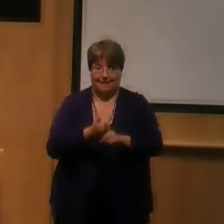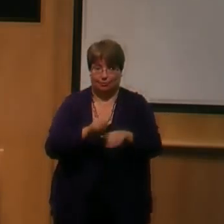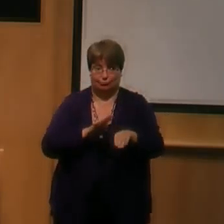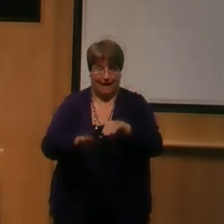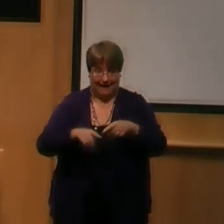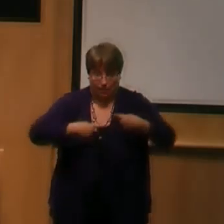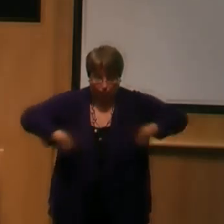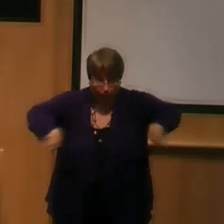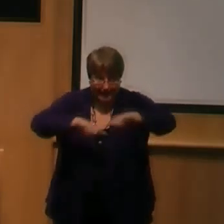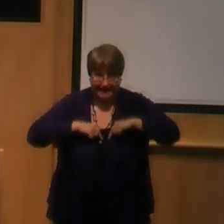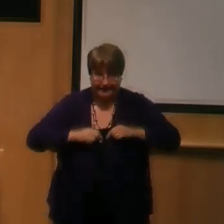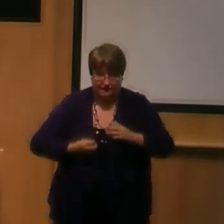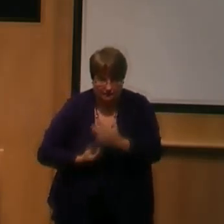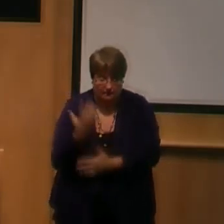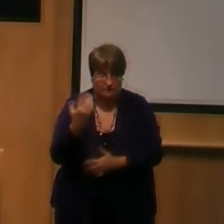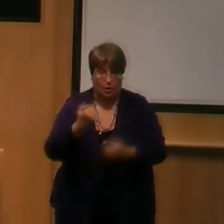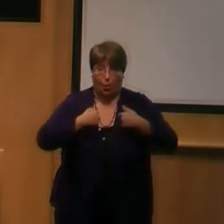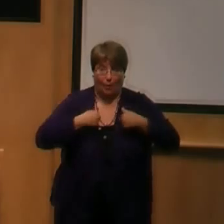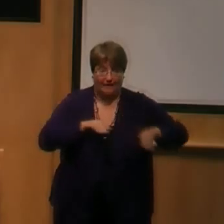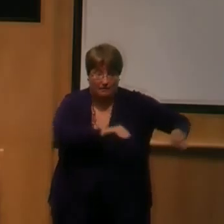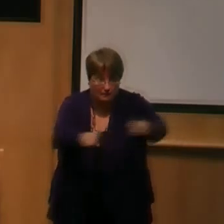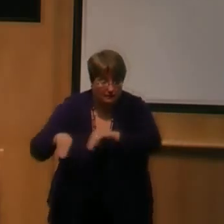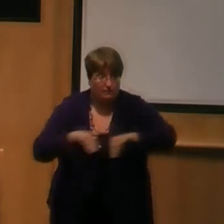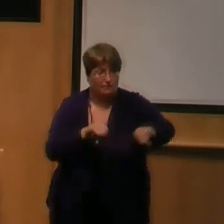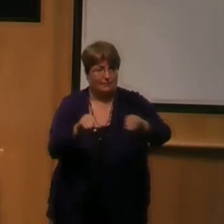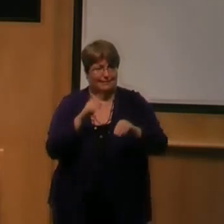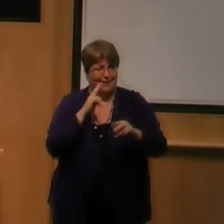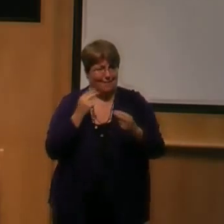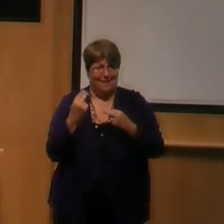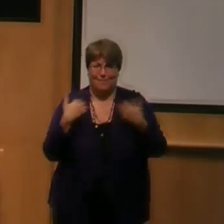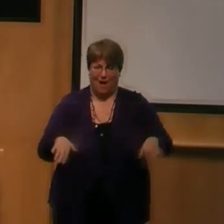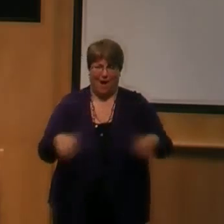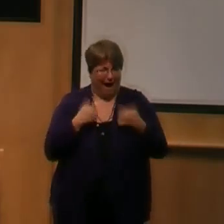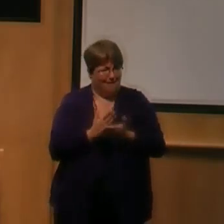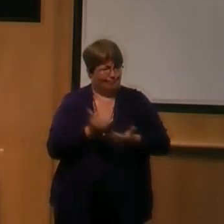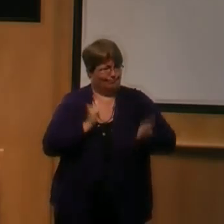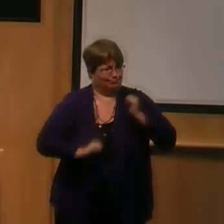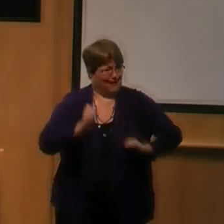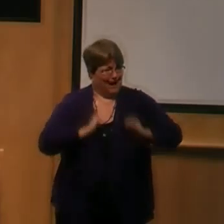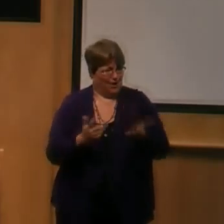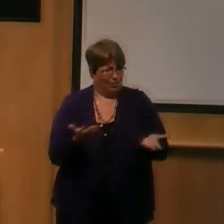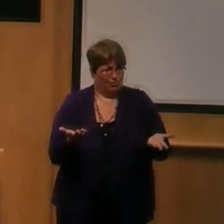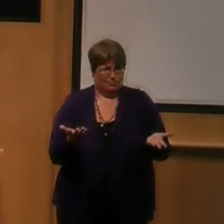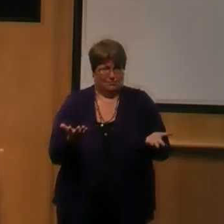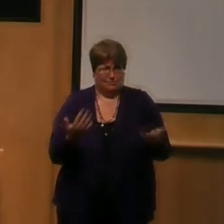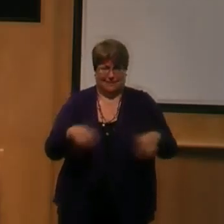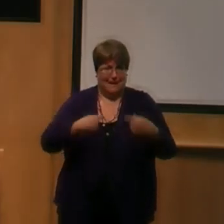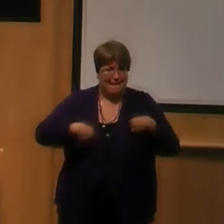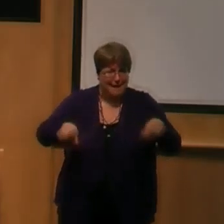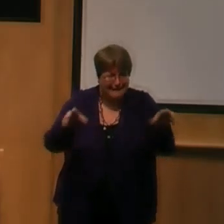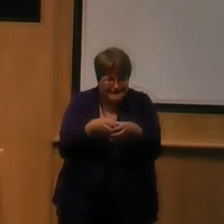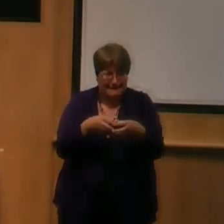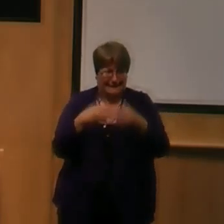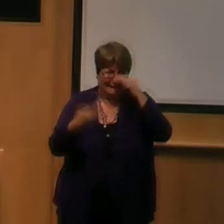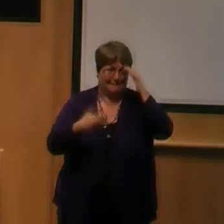an elementary training. The week we were in scratch, we delivered the team. We look back, we're actually very, very committed to